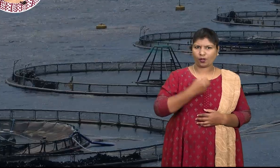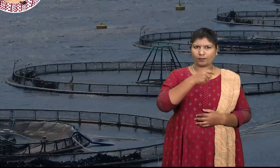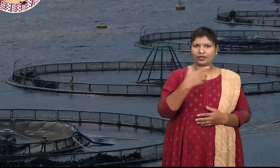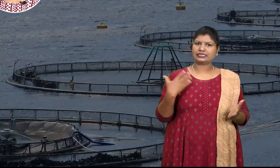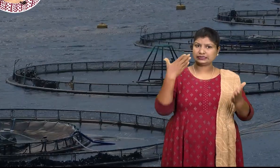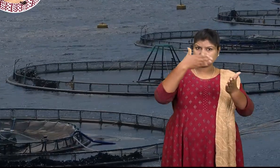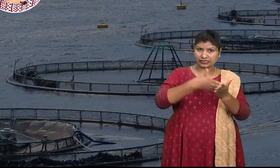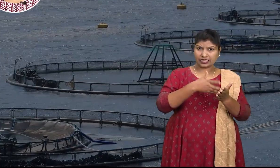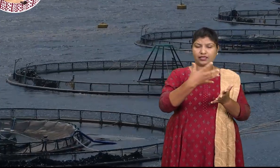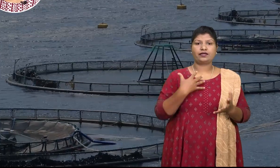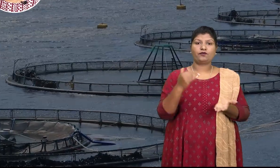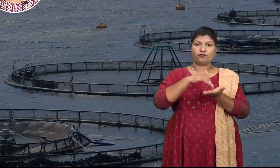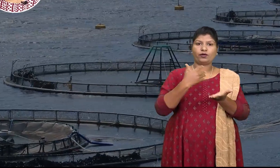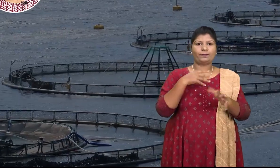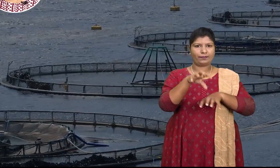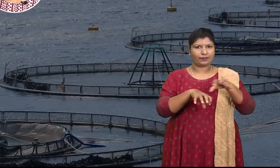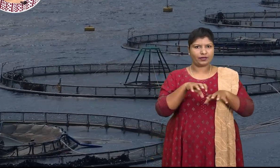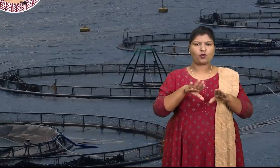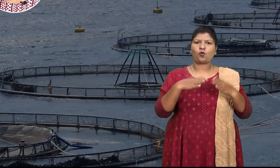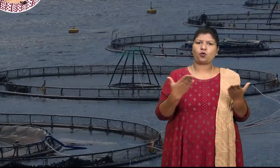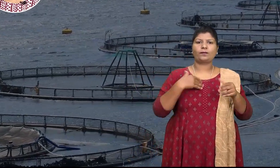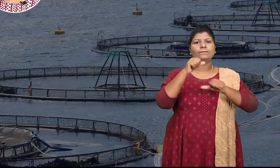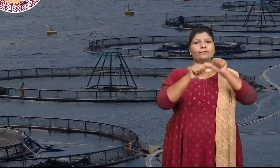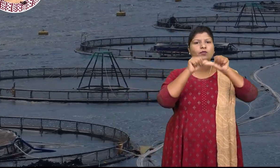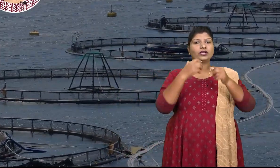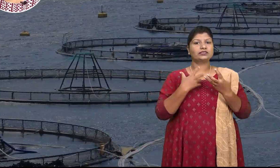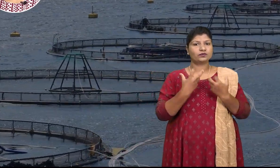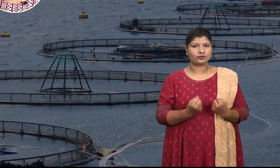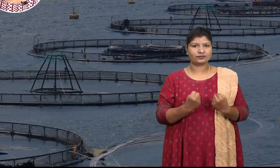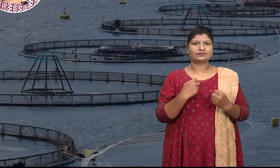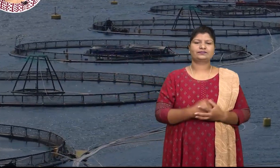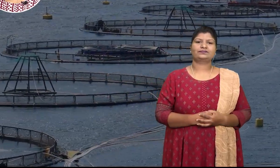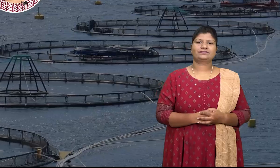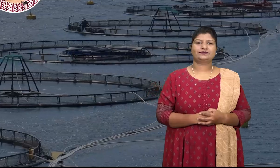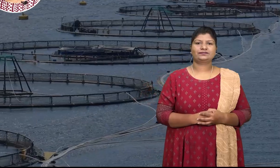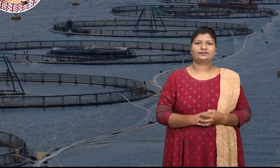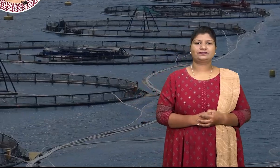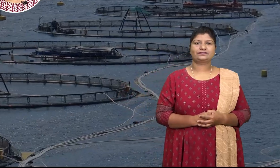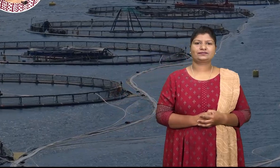directly from animals or processing is required?